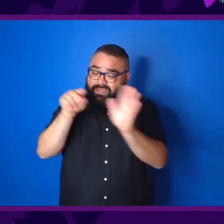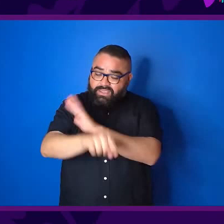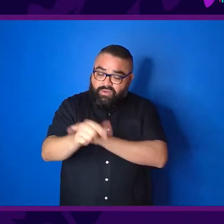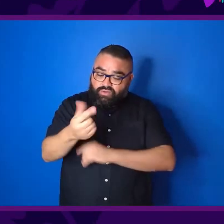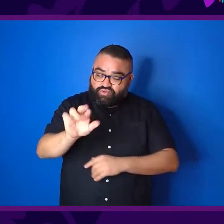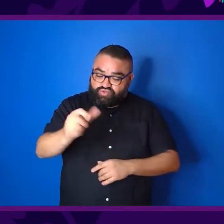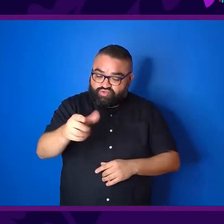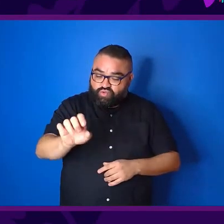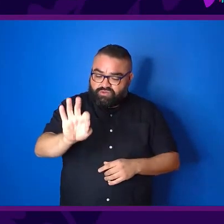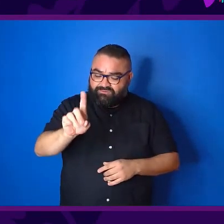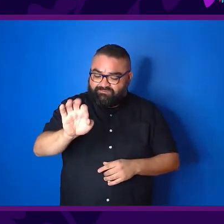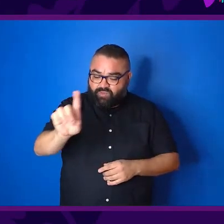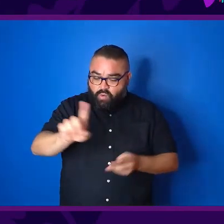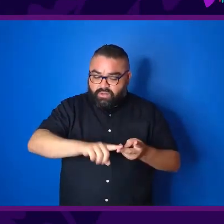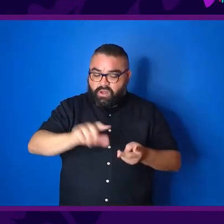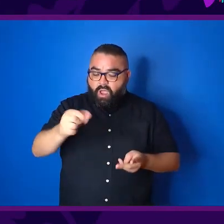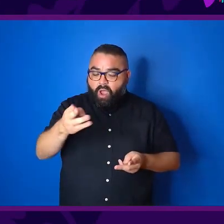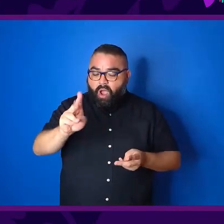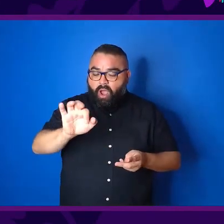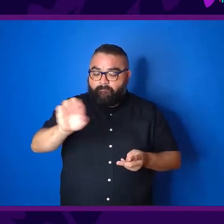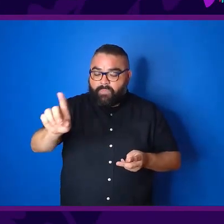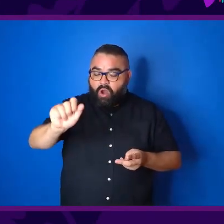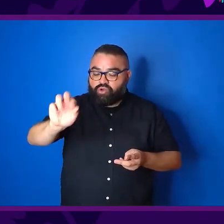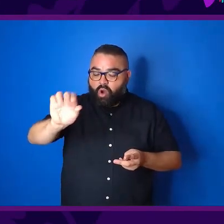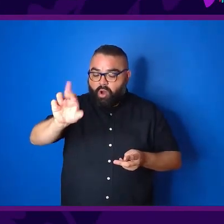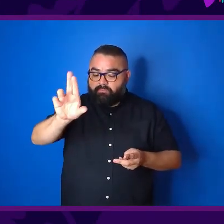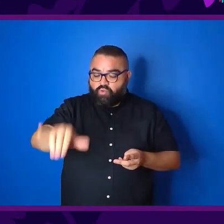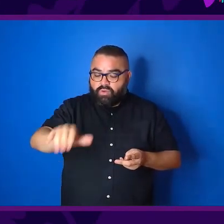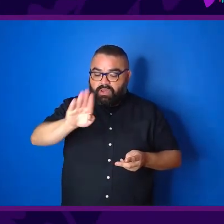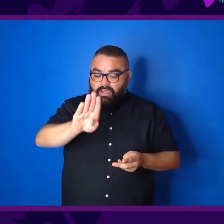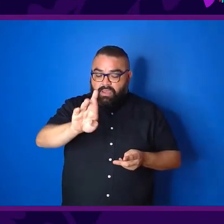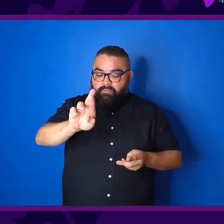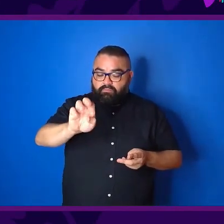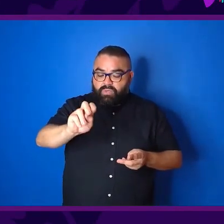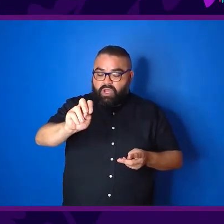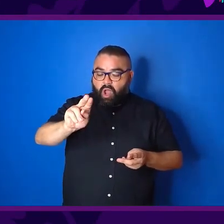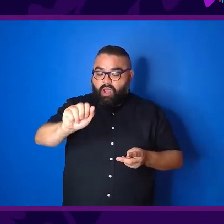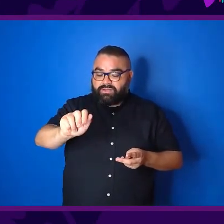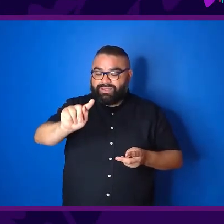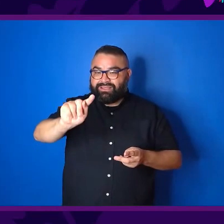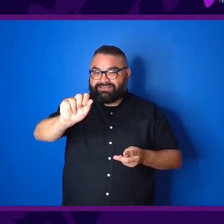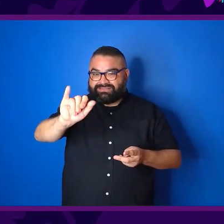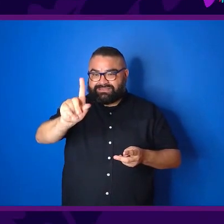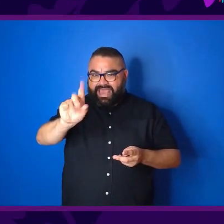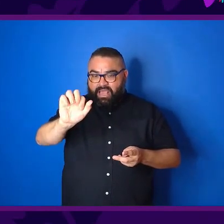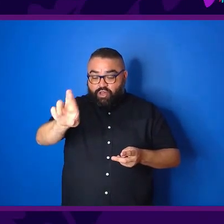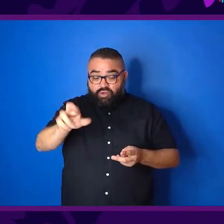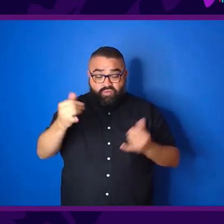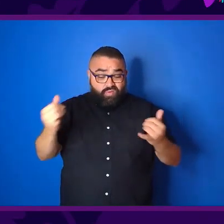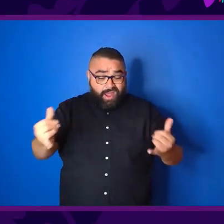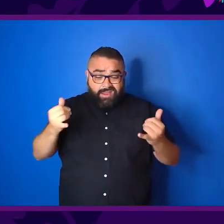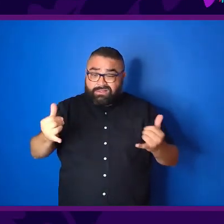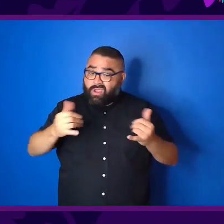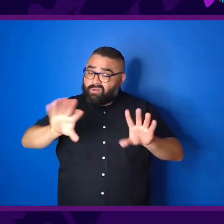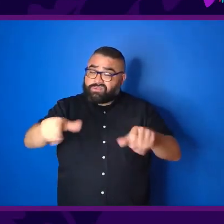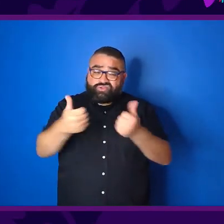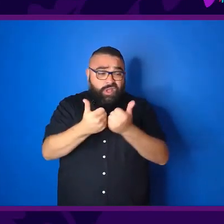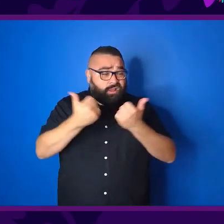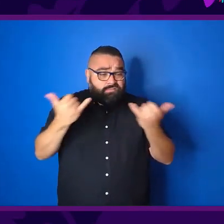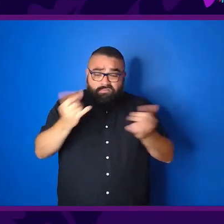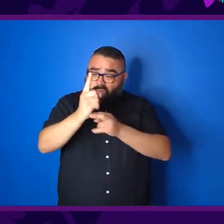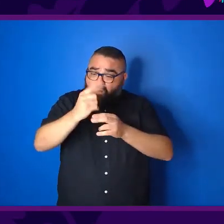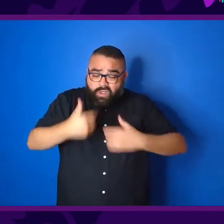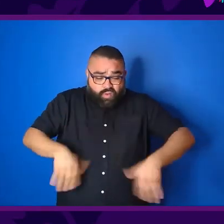Arbery, Breonna Taylor. We're living in such a challenging moment. And Dolores, your work has